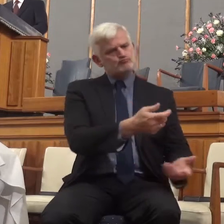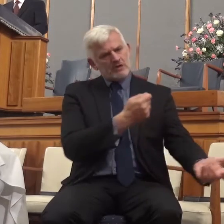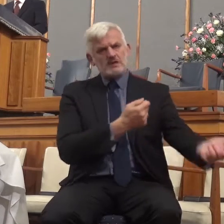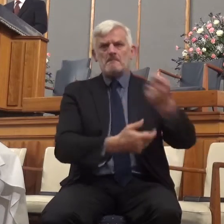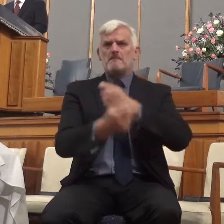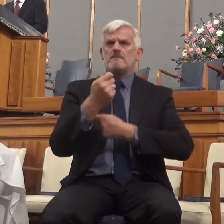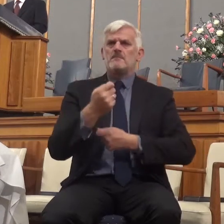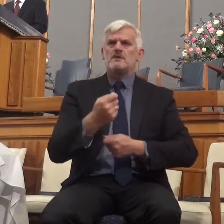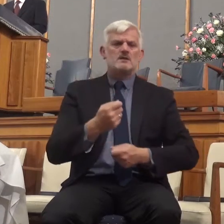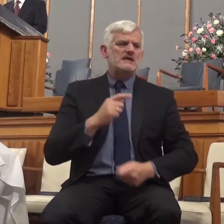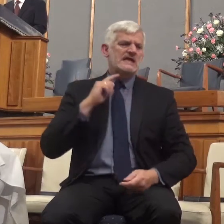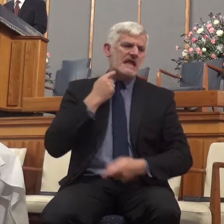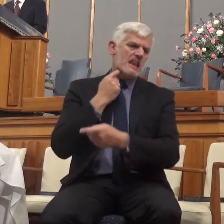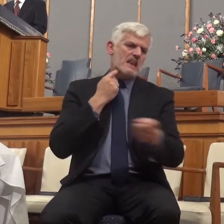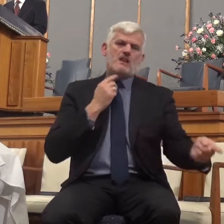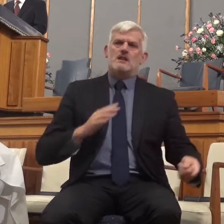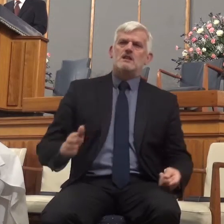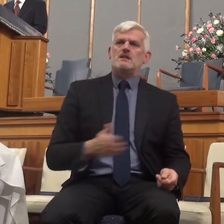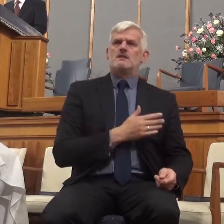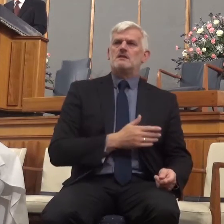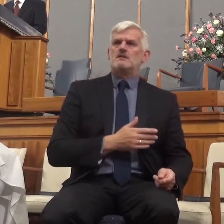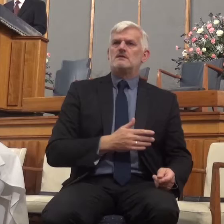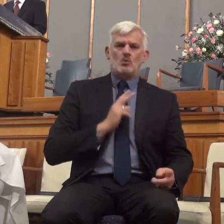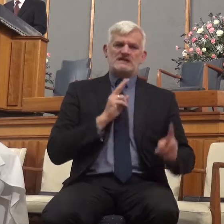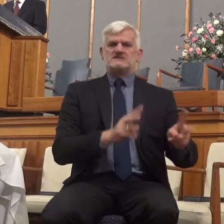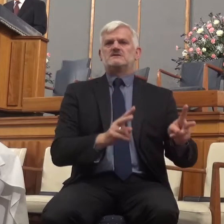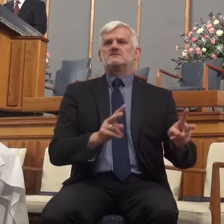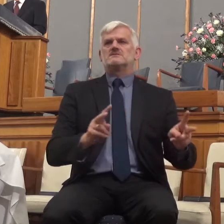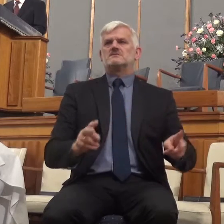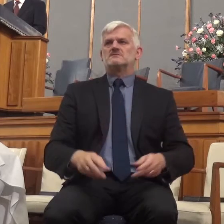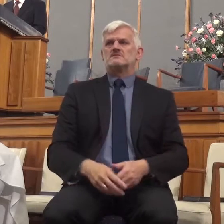hither and slay them before me.